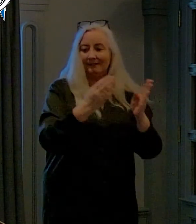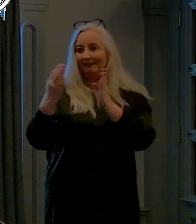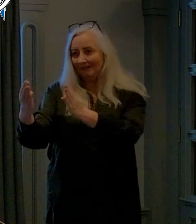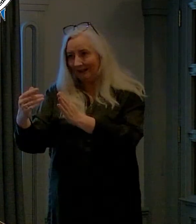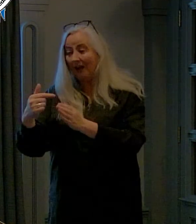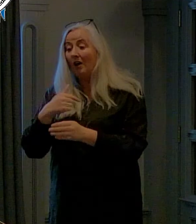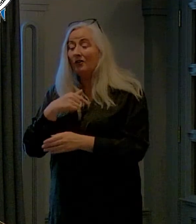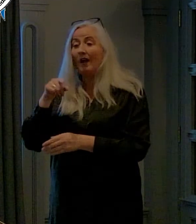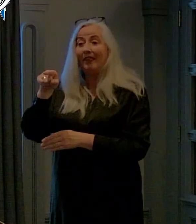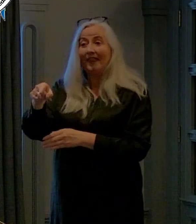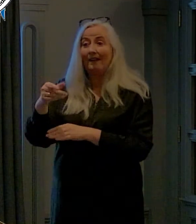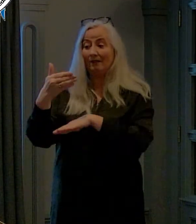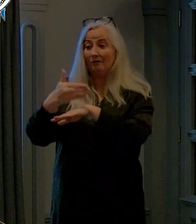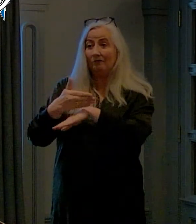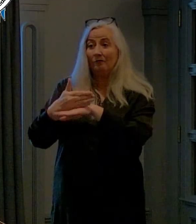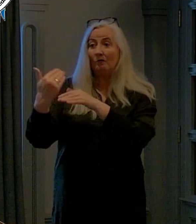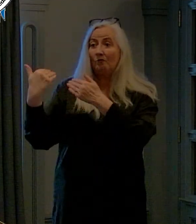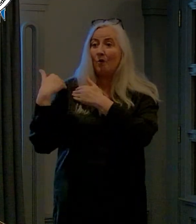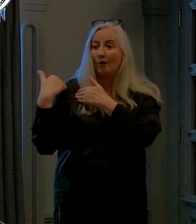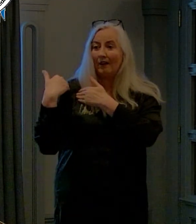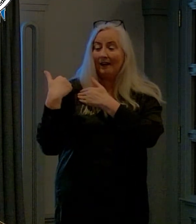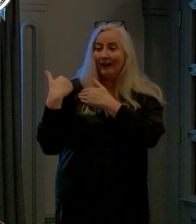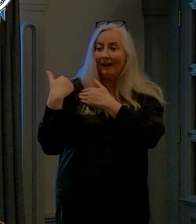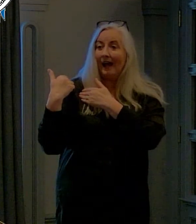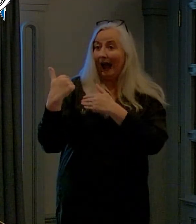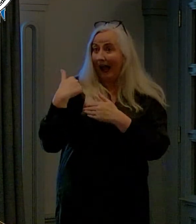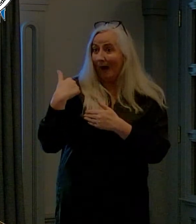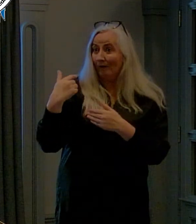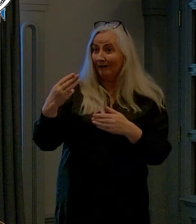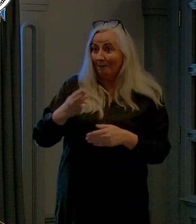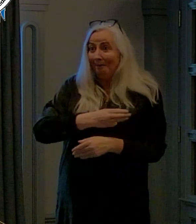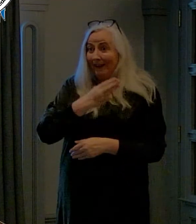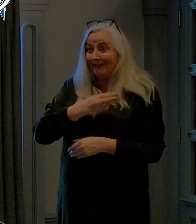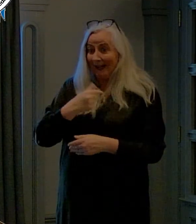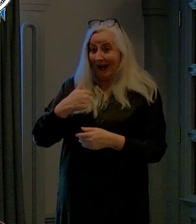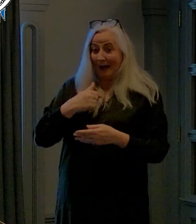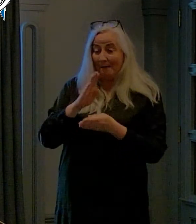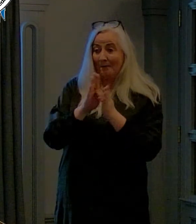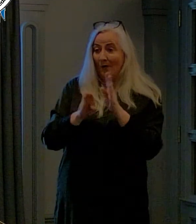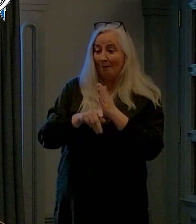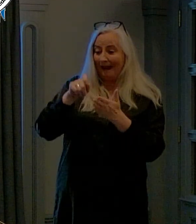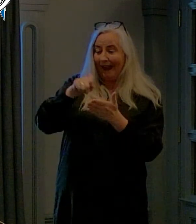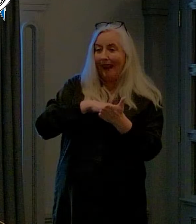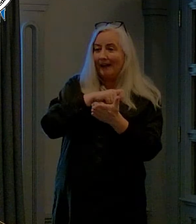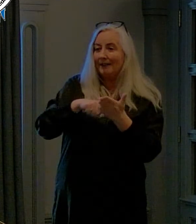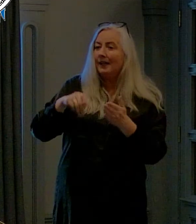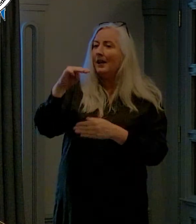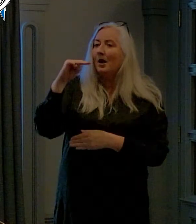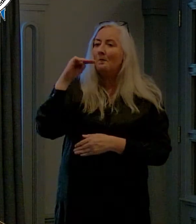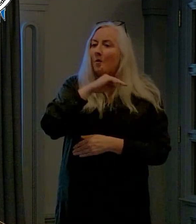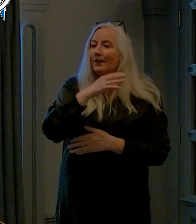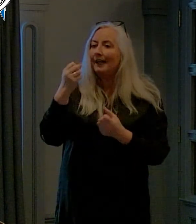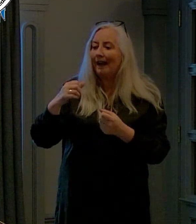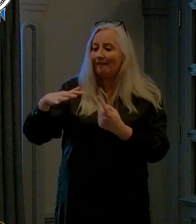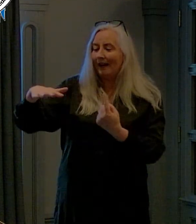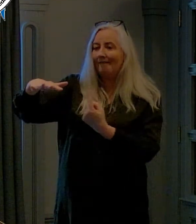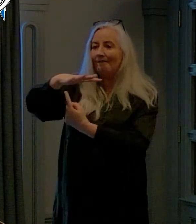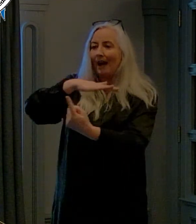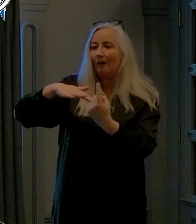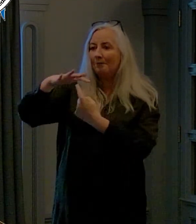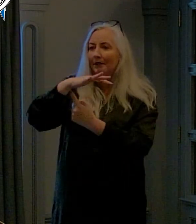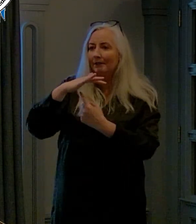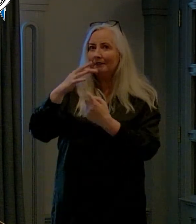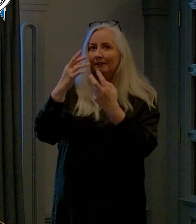So in that role, I was very pleased to be elected to it. It's important to have an environmental rep role, I